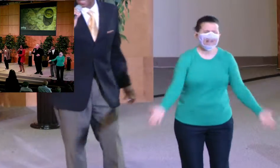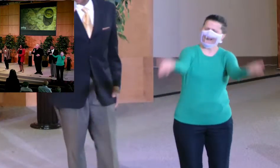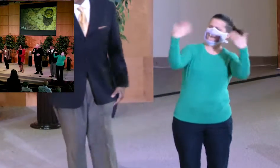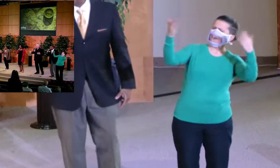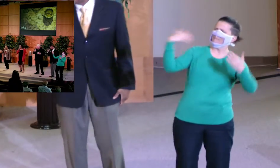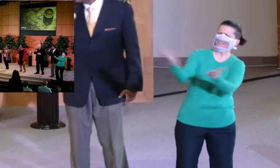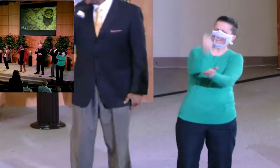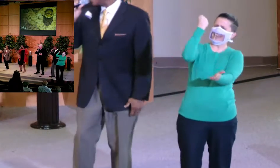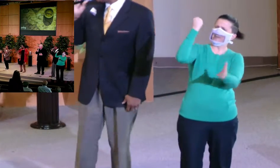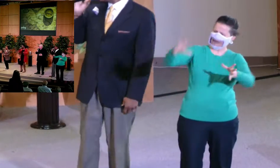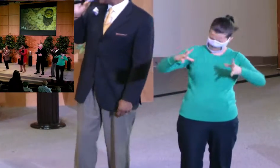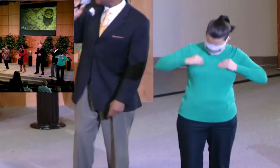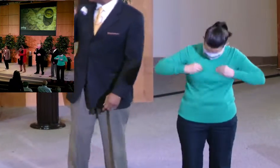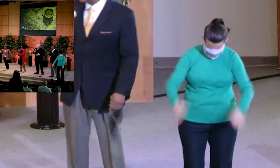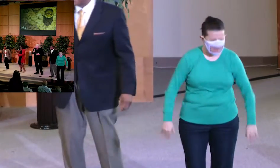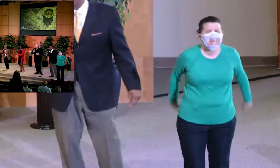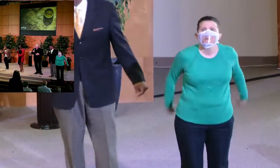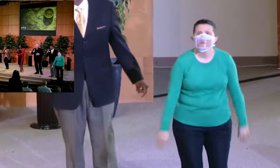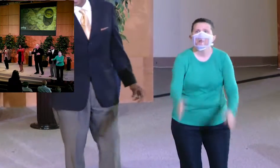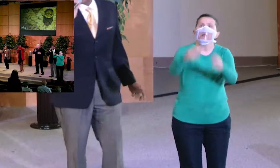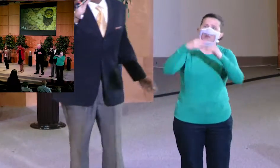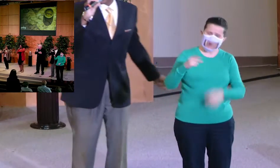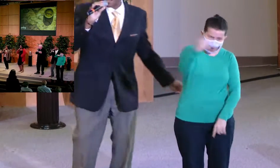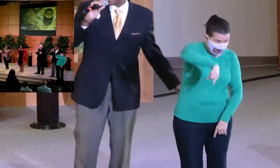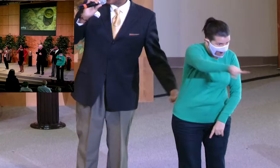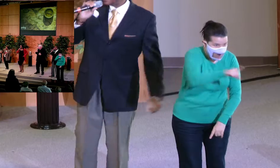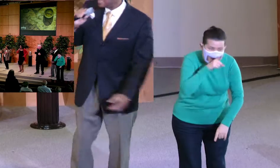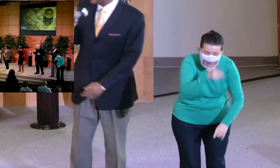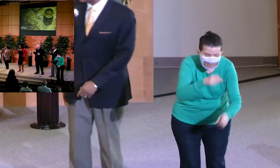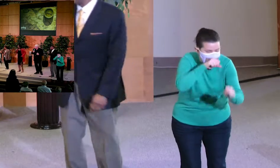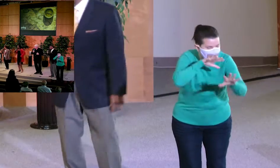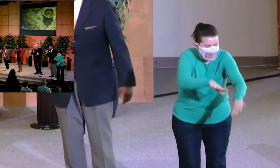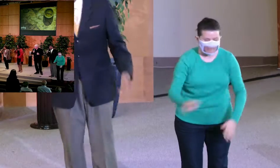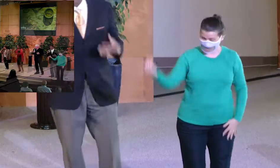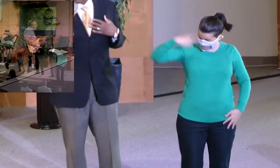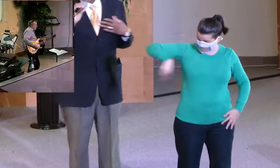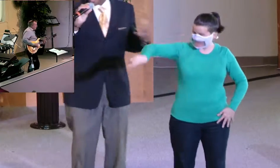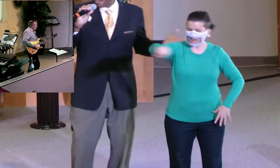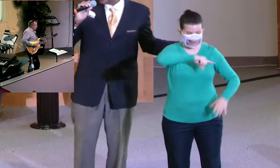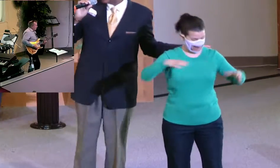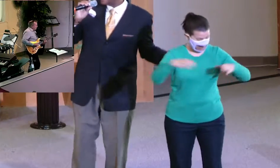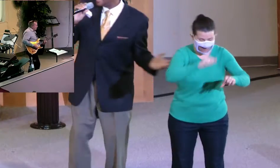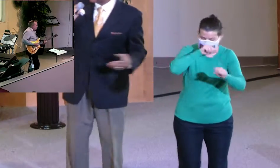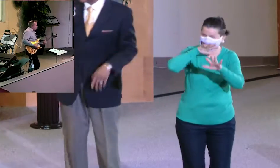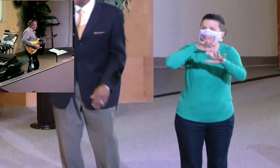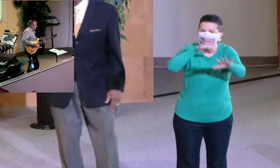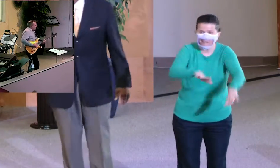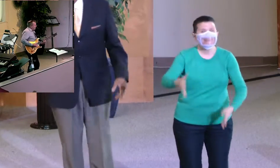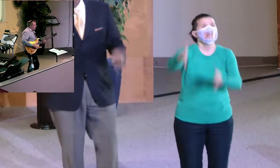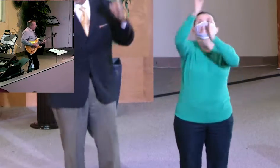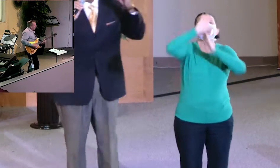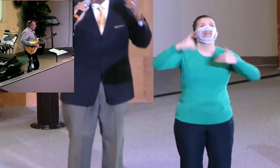claim it. With my name on it. You are a blessing. You are a blessing. We are a blessing. We are a blessing. God's got